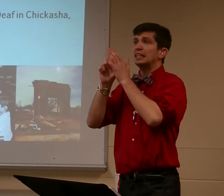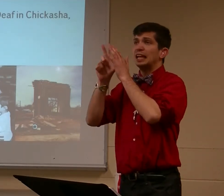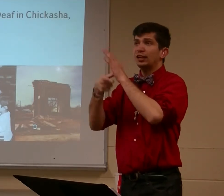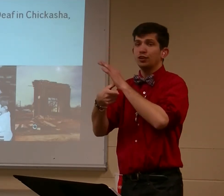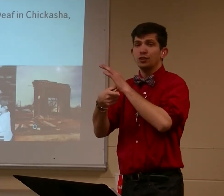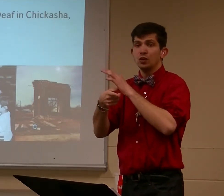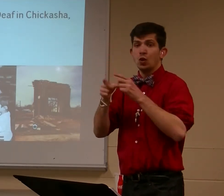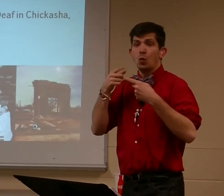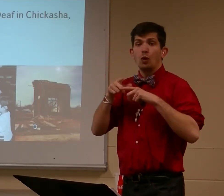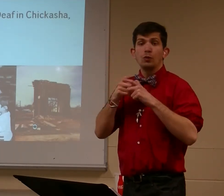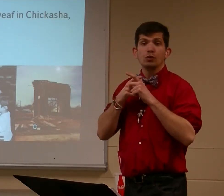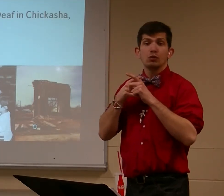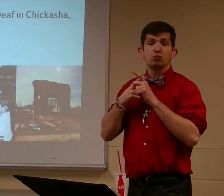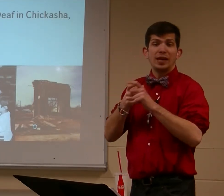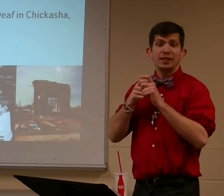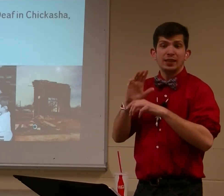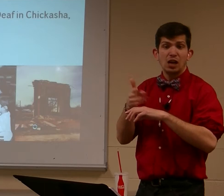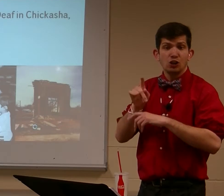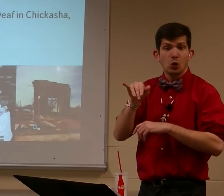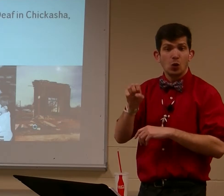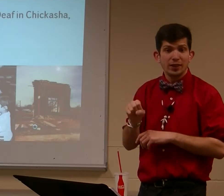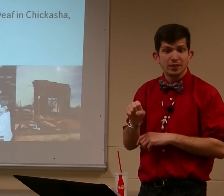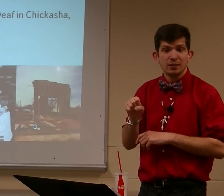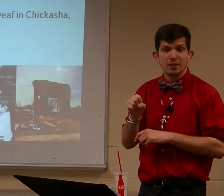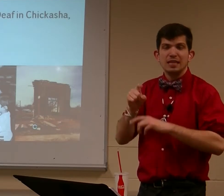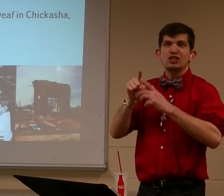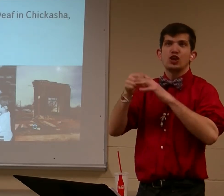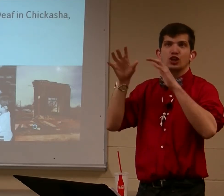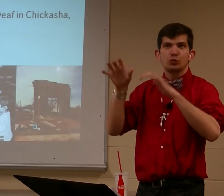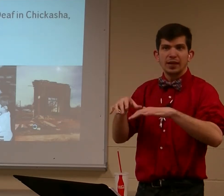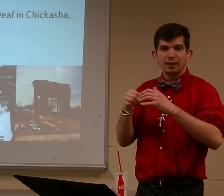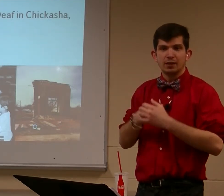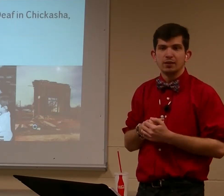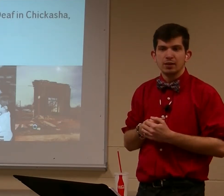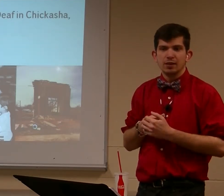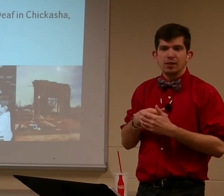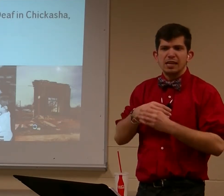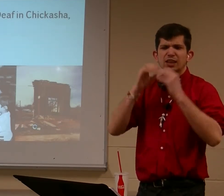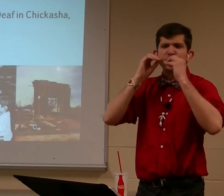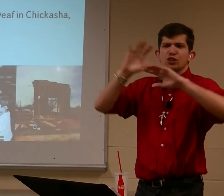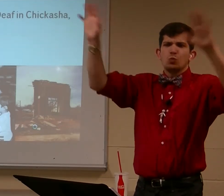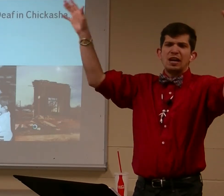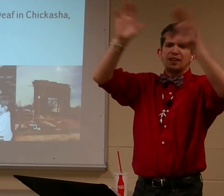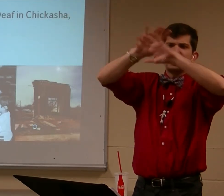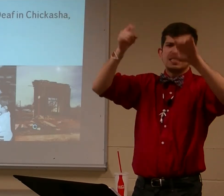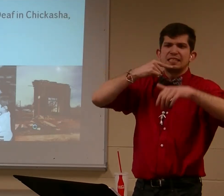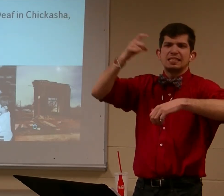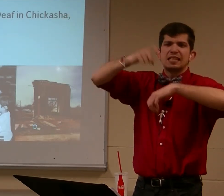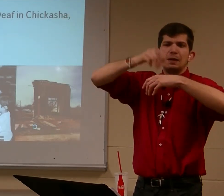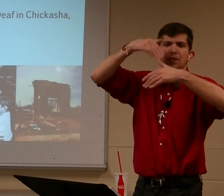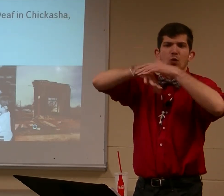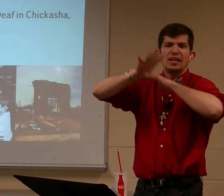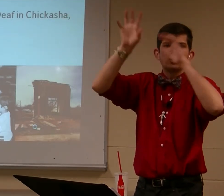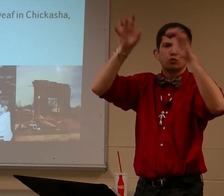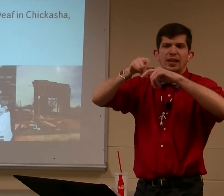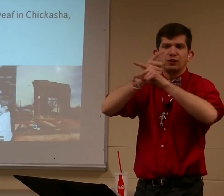Later, while we were raising our toys, it started to rain. And our teacher waved at us and said, it's time to go in, it's raining right